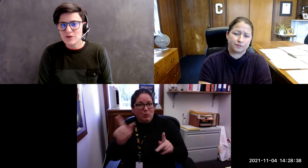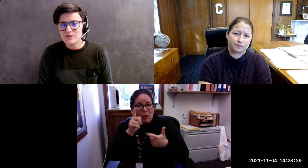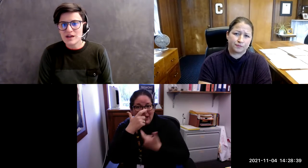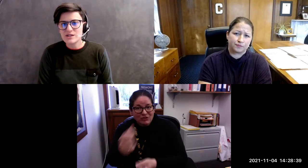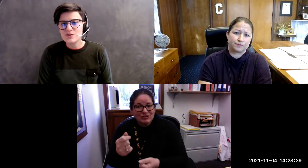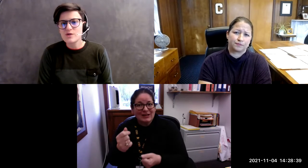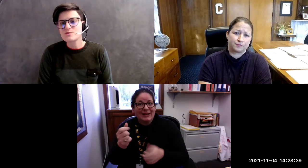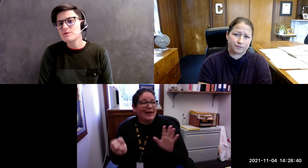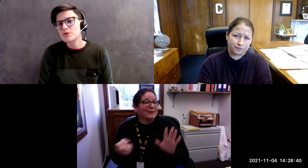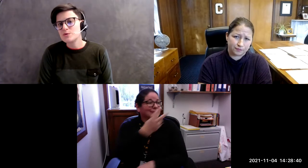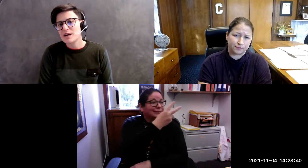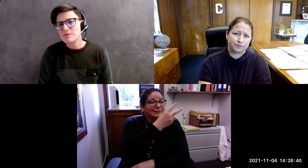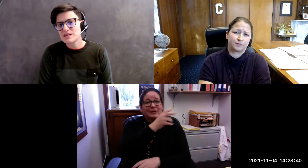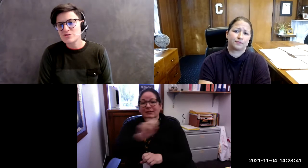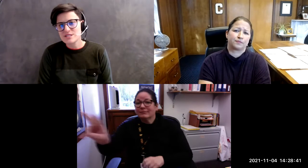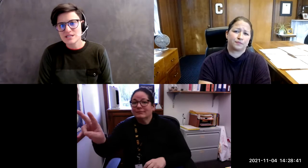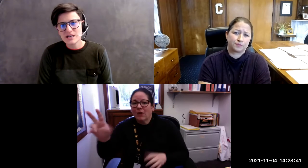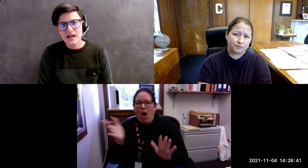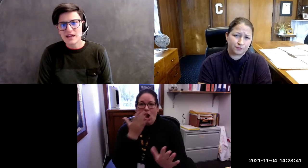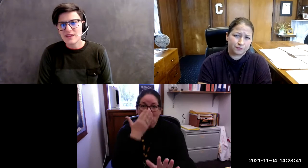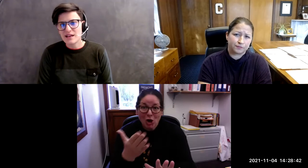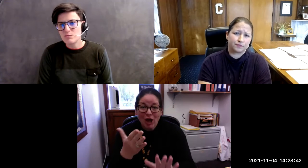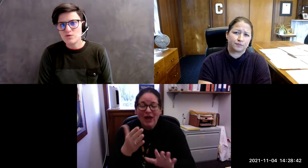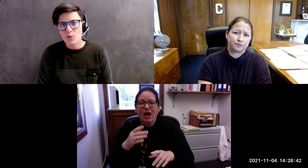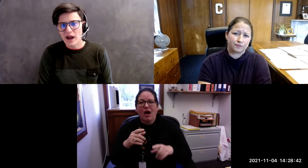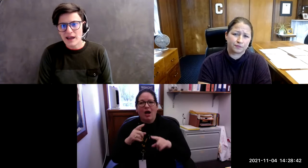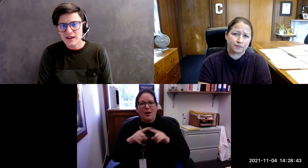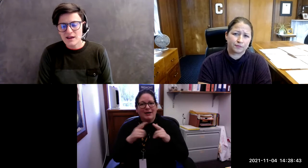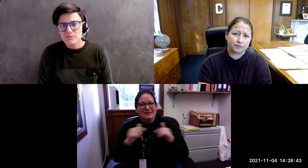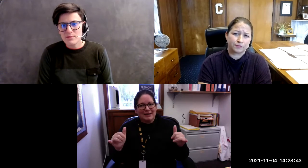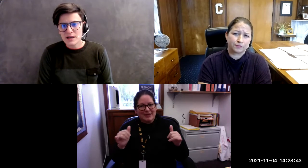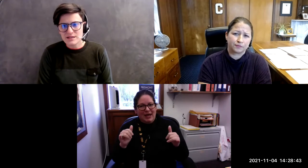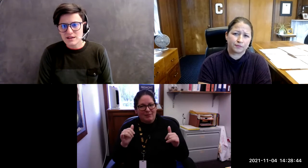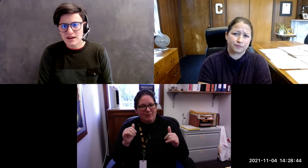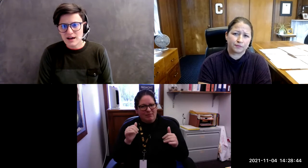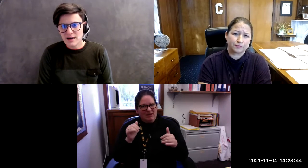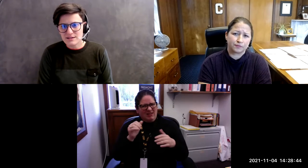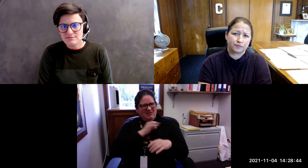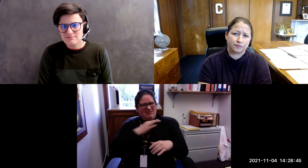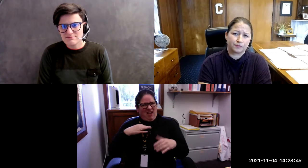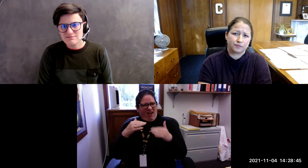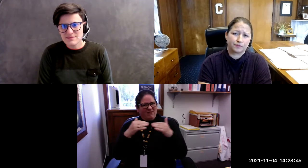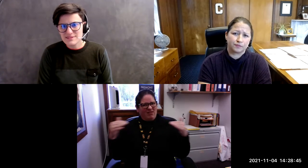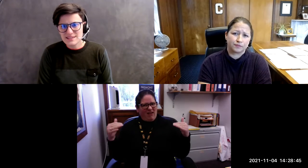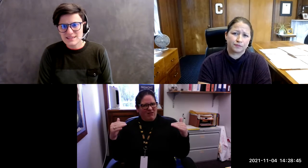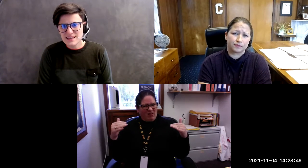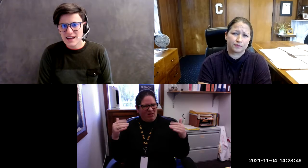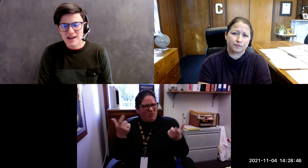full advantage of those people who might be interested and then move away? But on